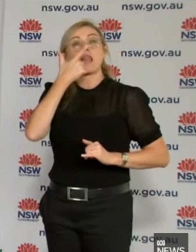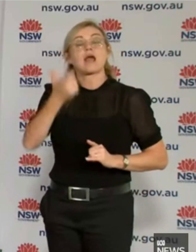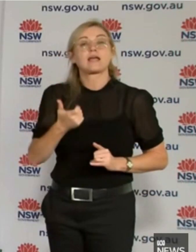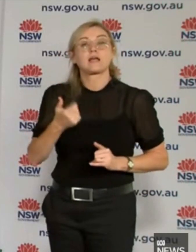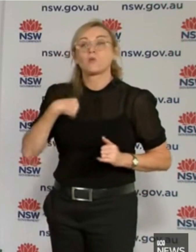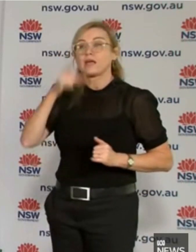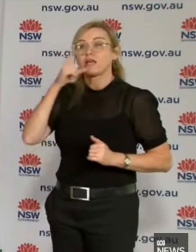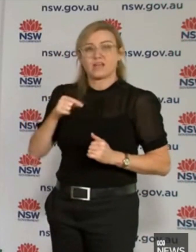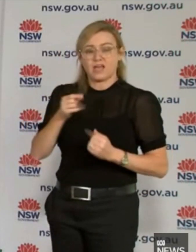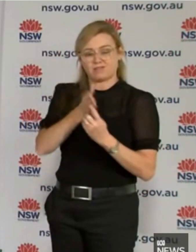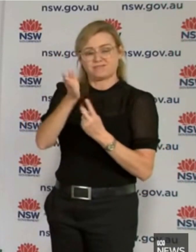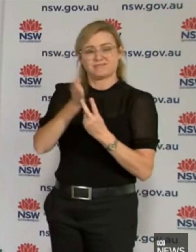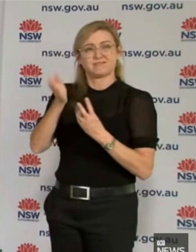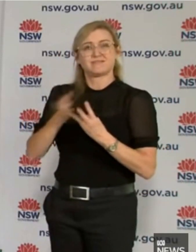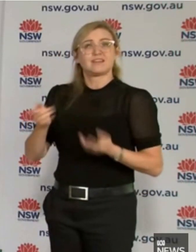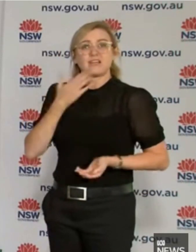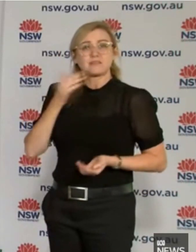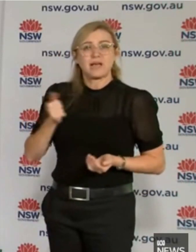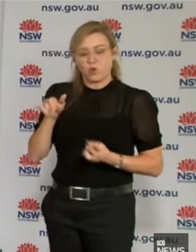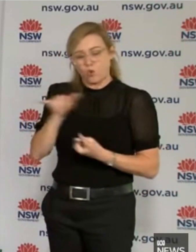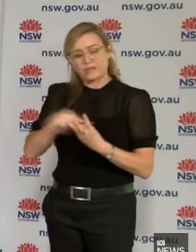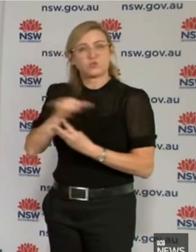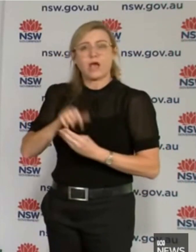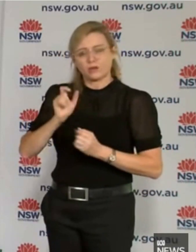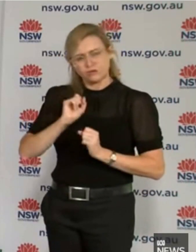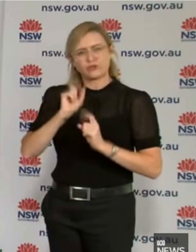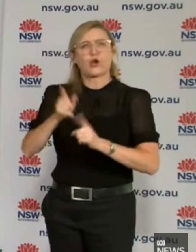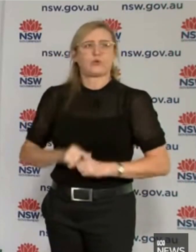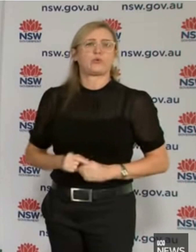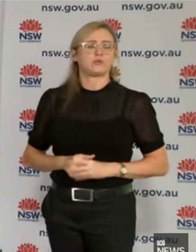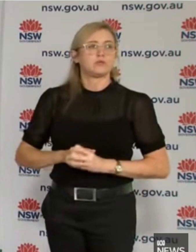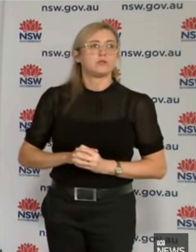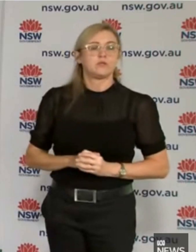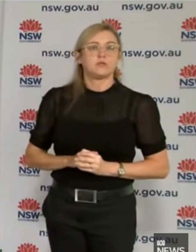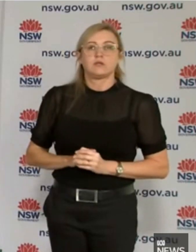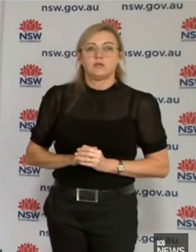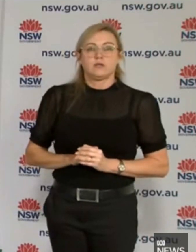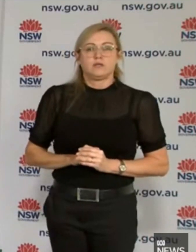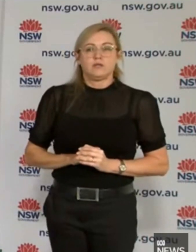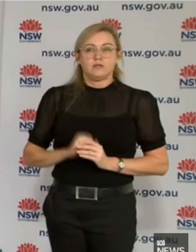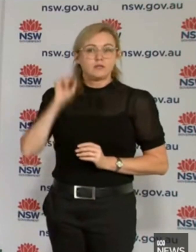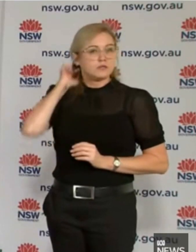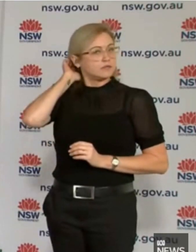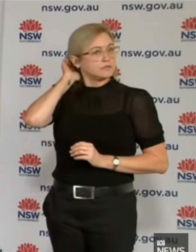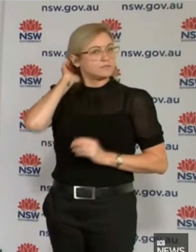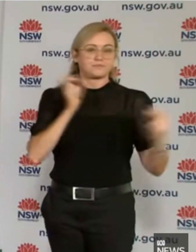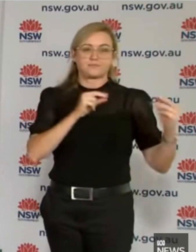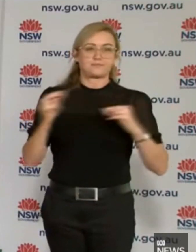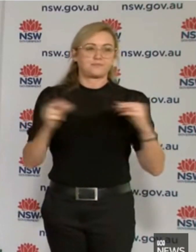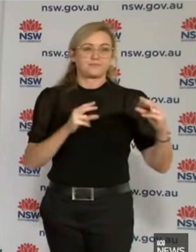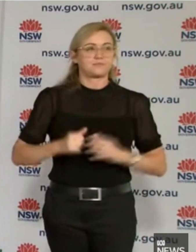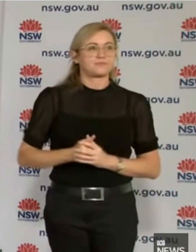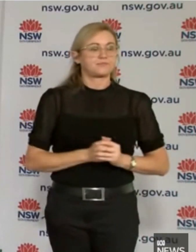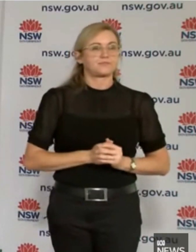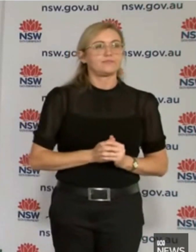and get vaccinated. Minister, what is that, Minister? What's happened? What's happened? Sorry, Lucy, and then I'll throw to you after Dr. Amari. Yeah. Alex, just follow